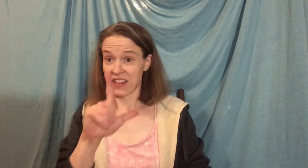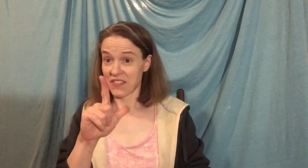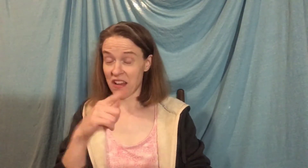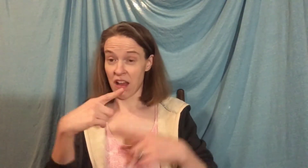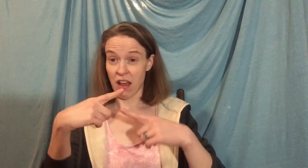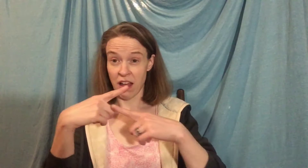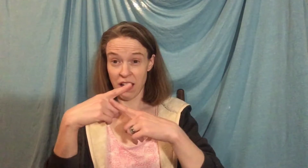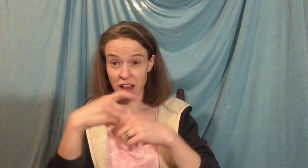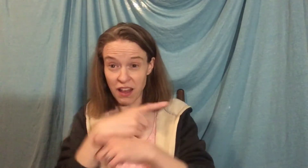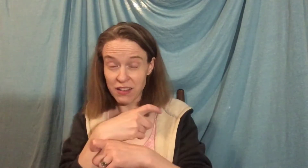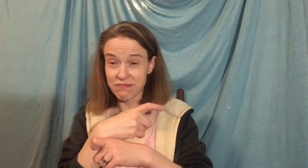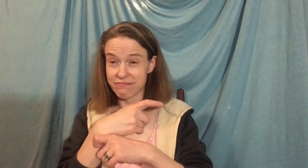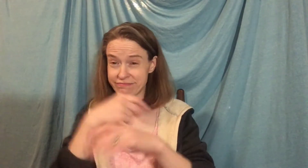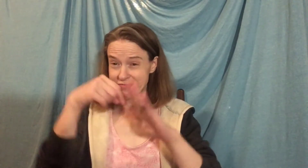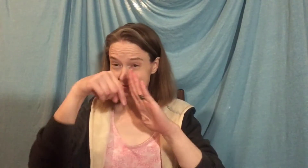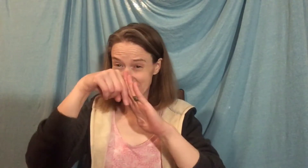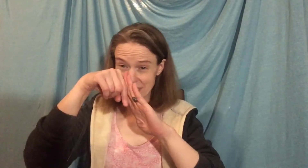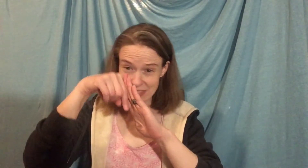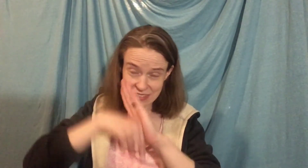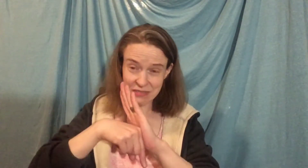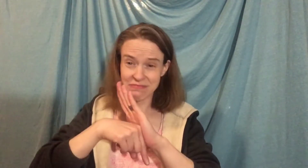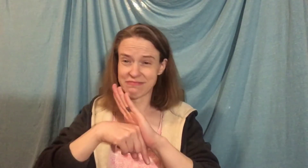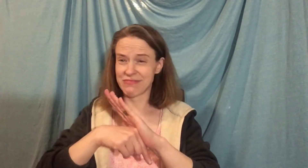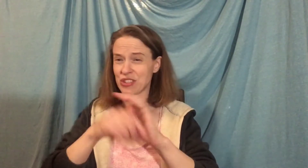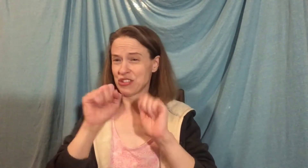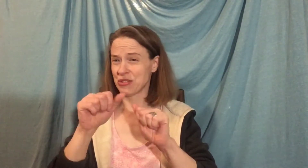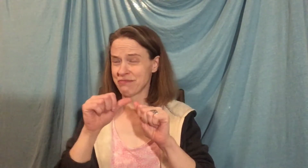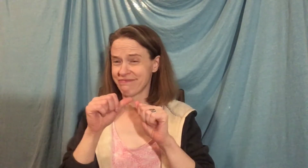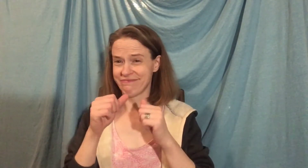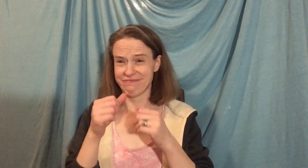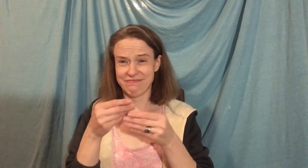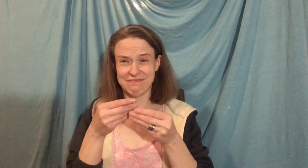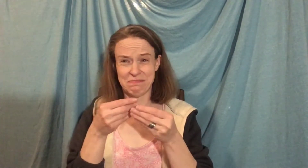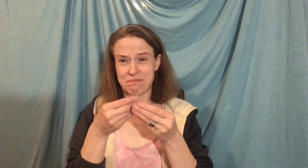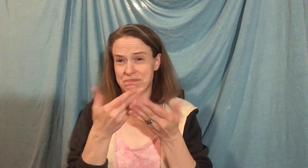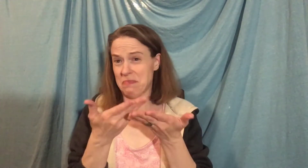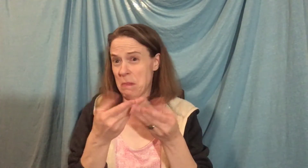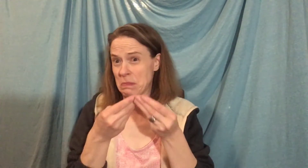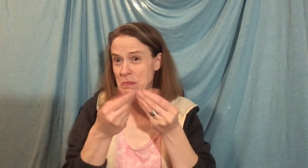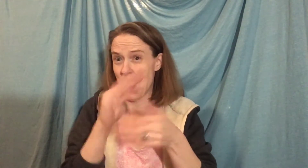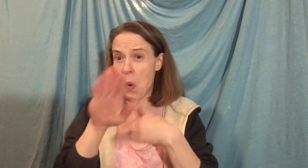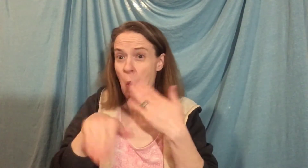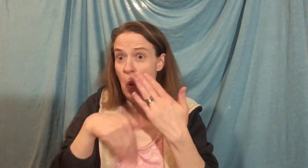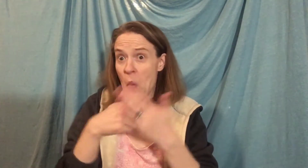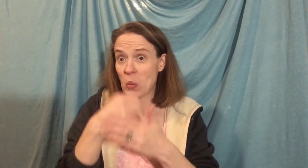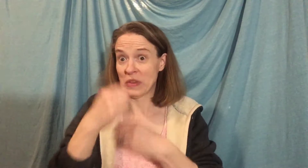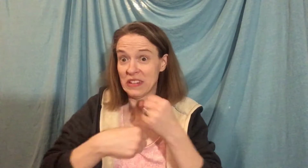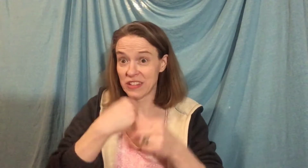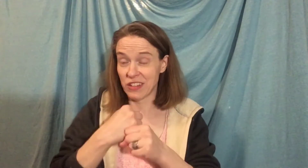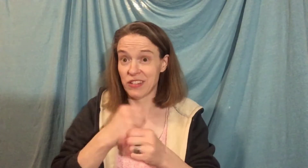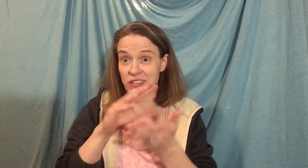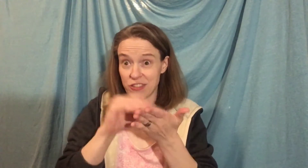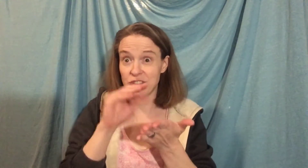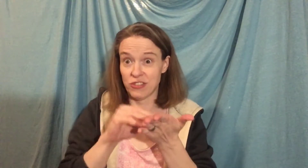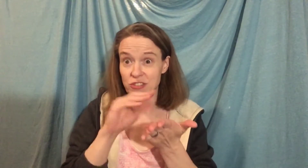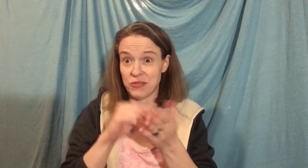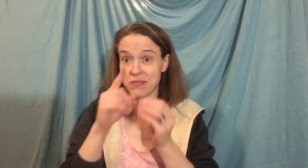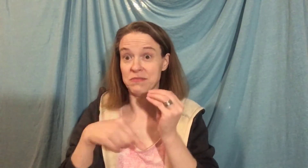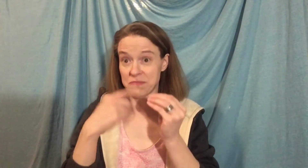because really classifiers are complex and deep, and you could probably spend a whole year